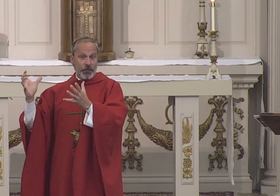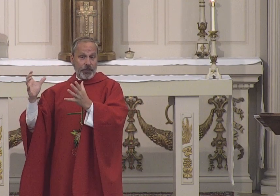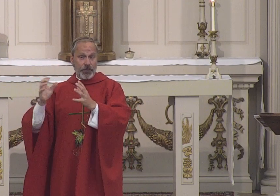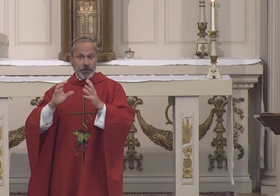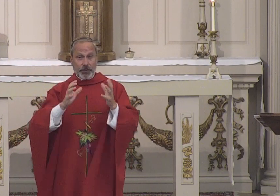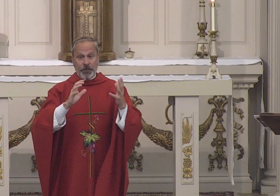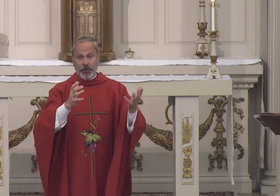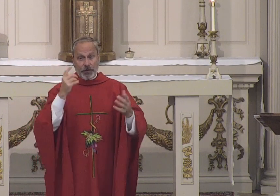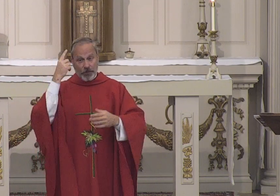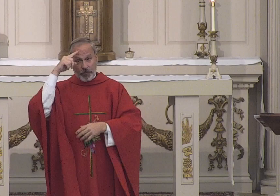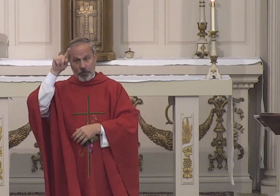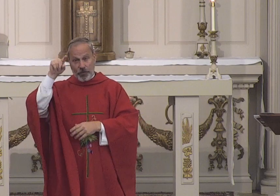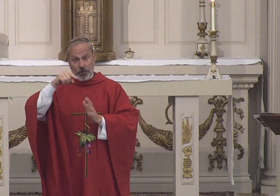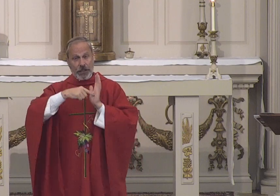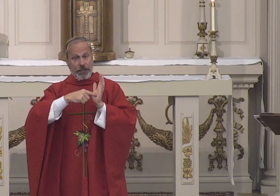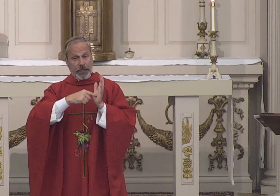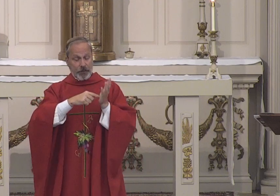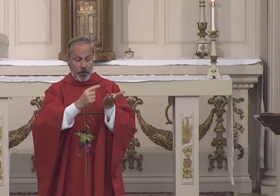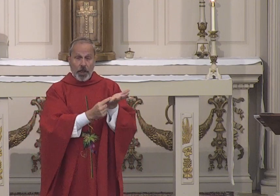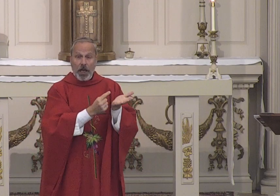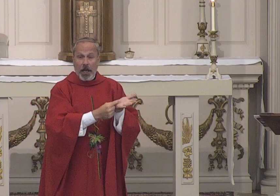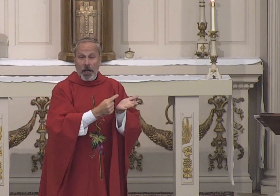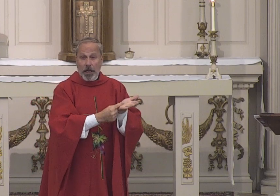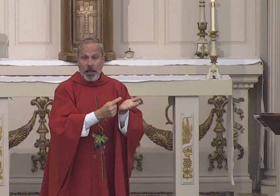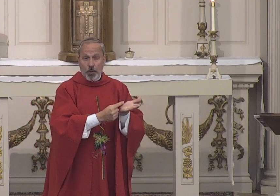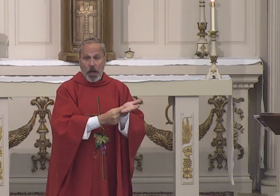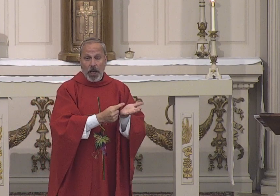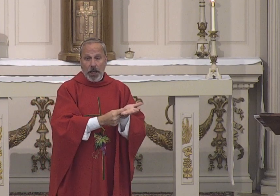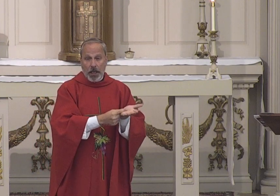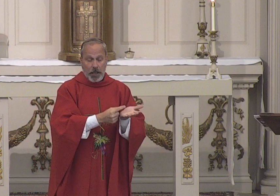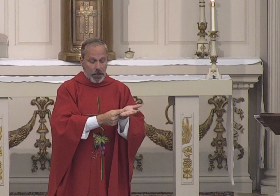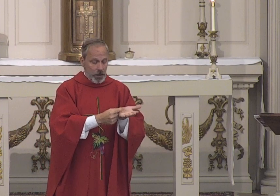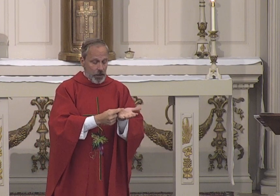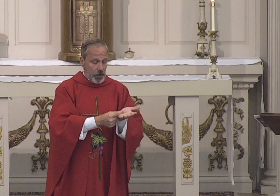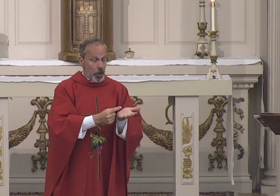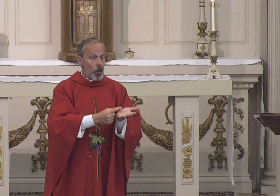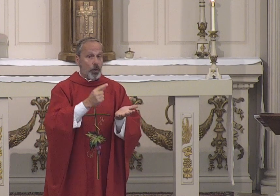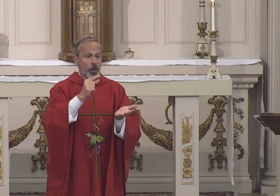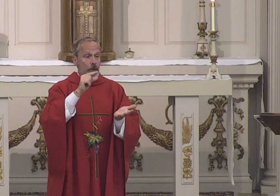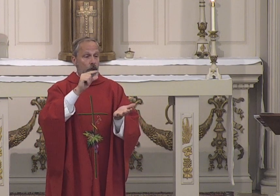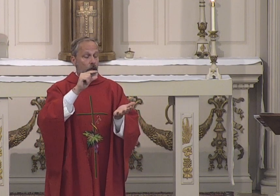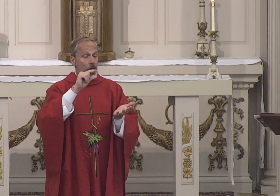We have many new martyrs of the church and in the gospel.